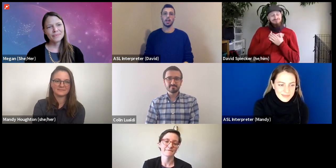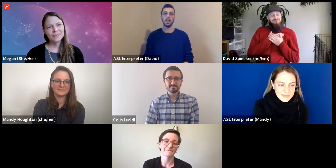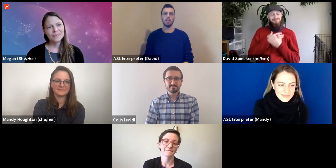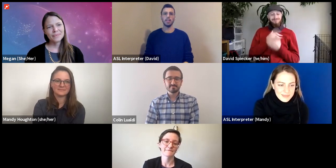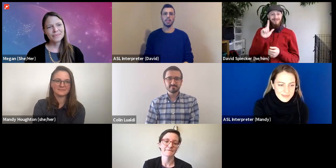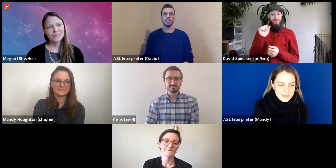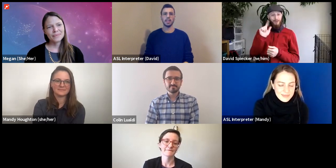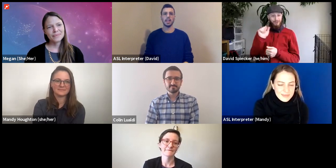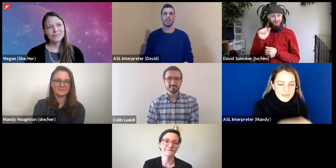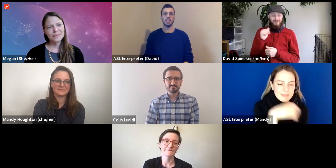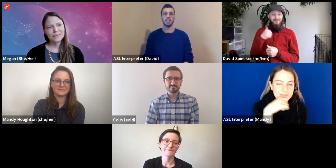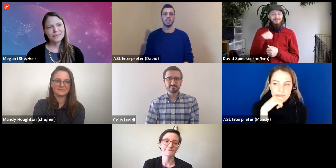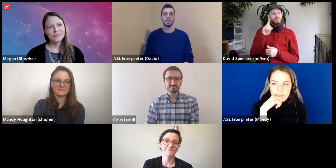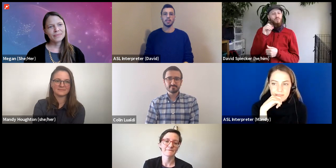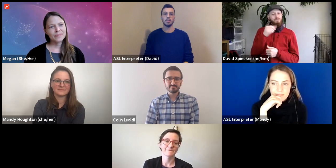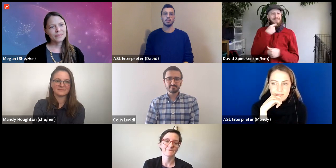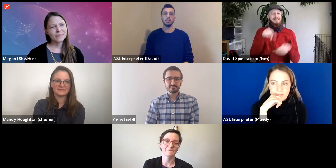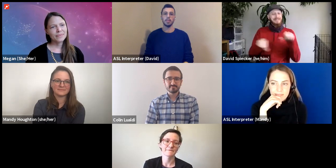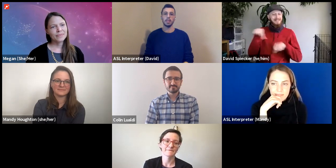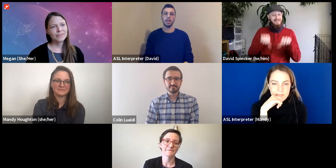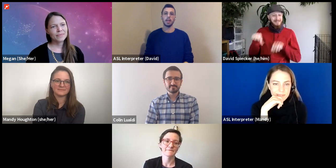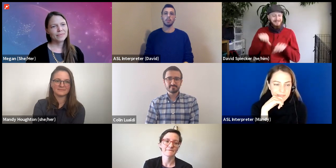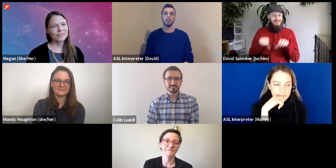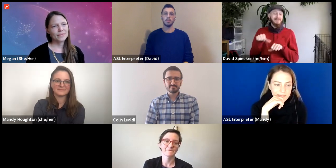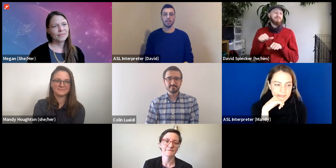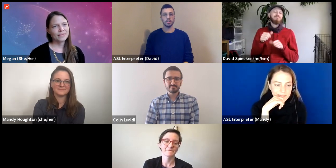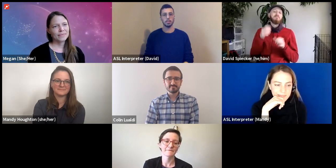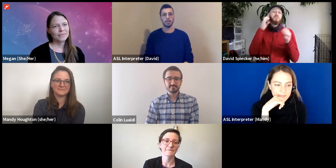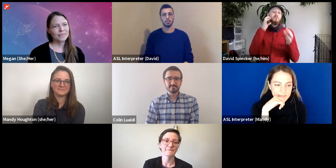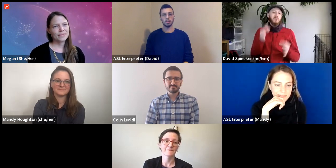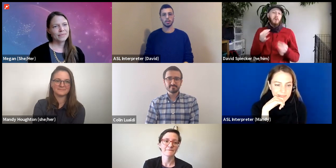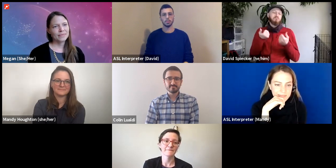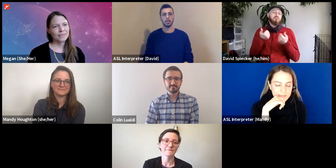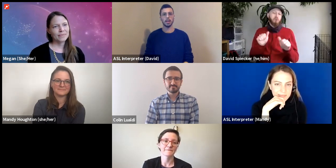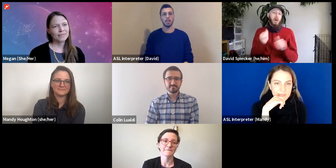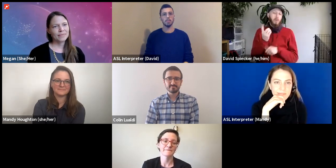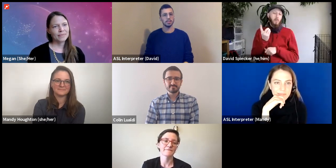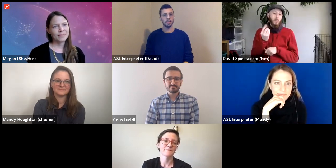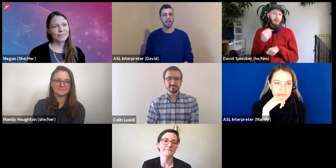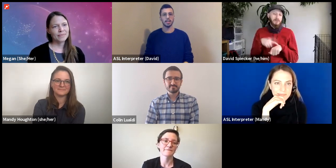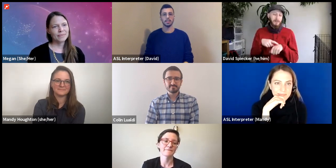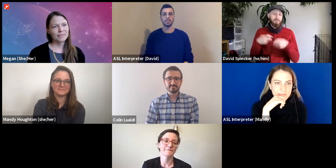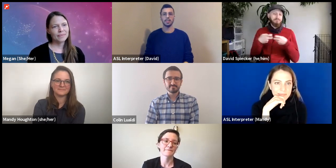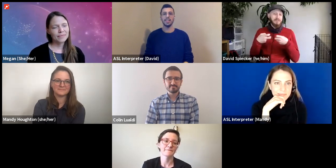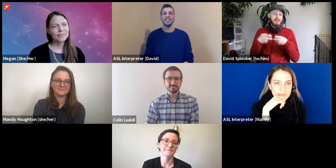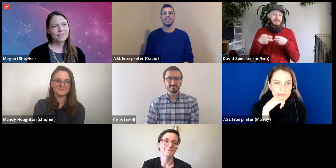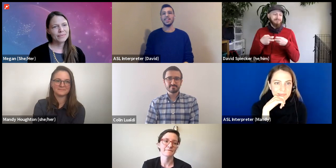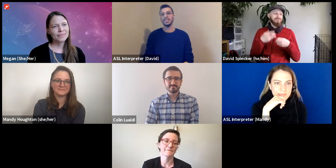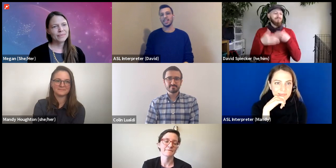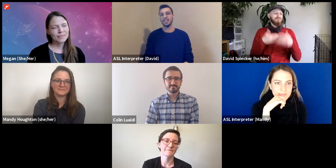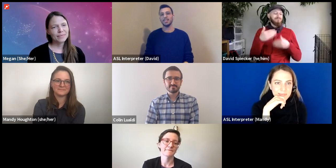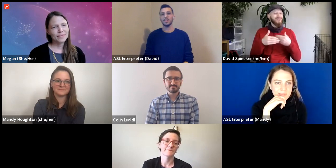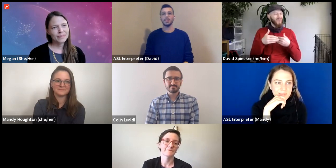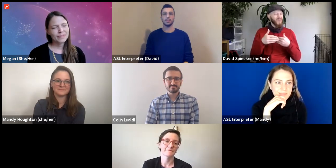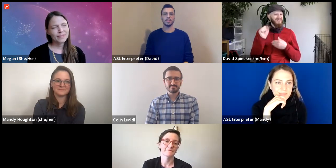counselor, I realized that really I was passionate about liberal arts, but I missed science. So